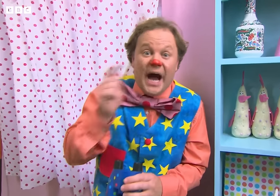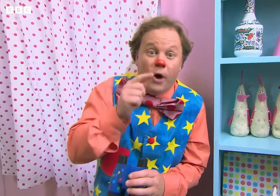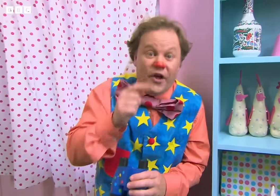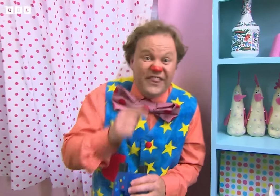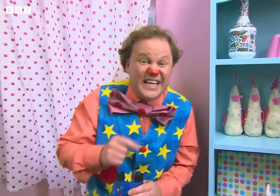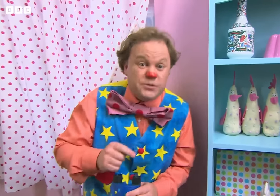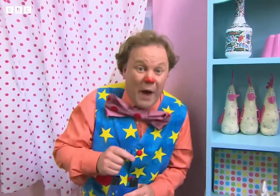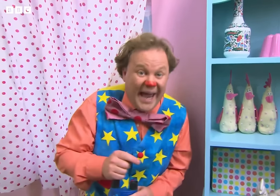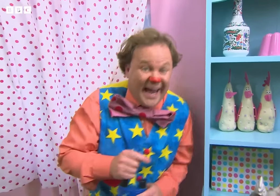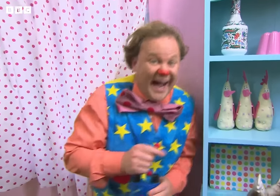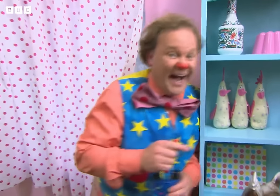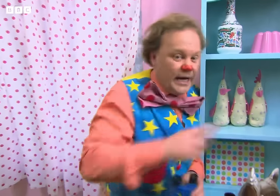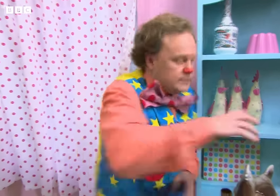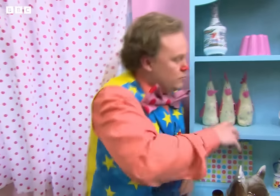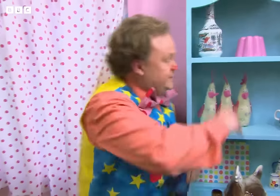Come on, this way.